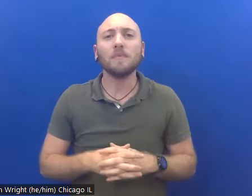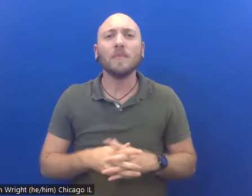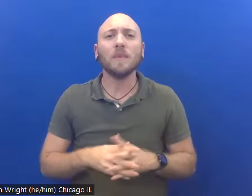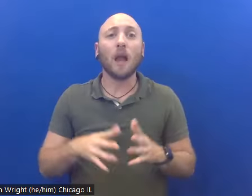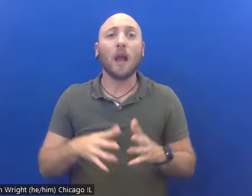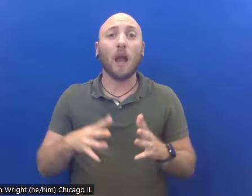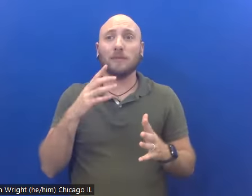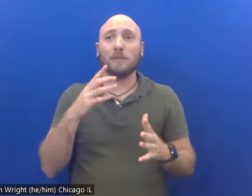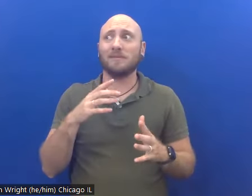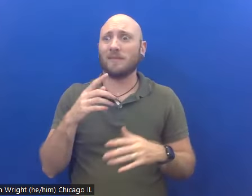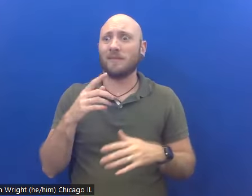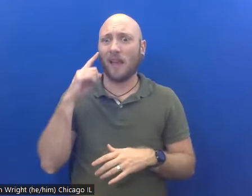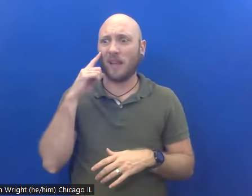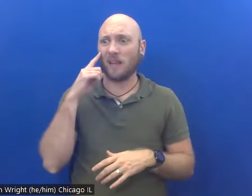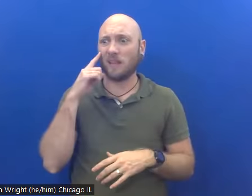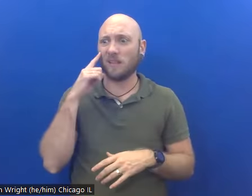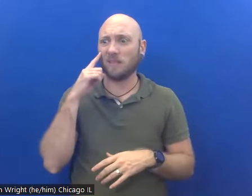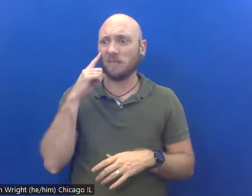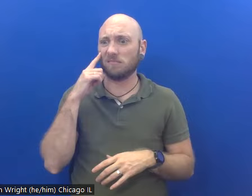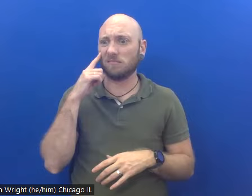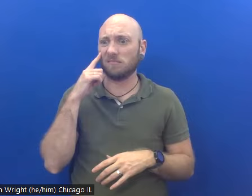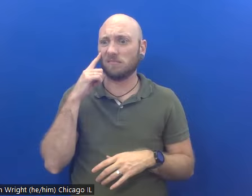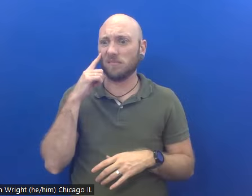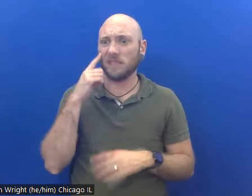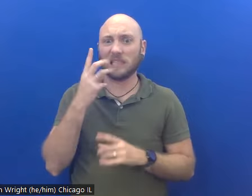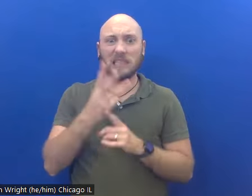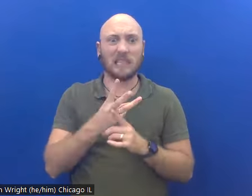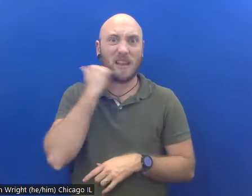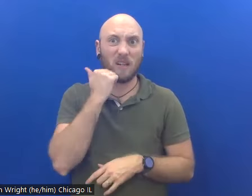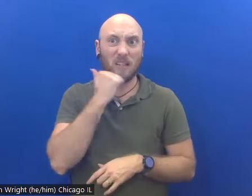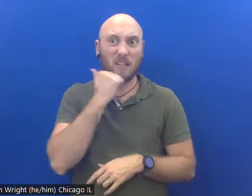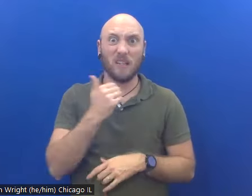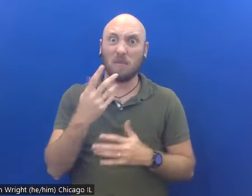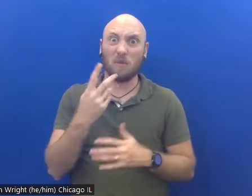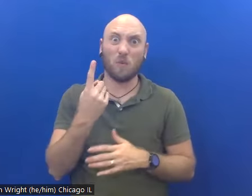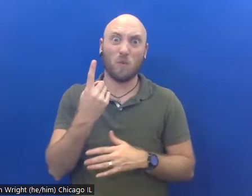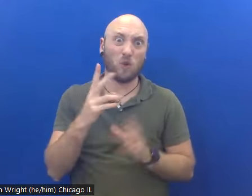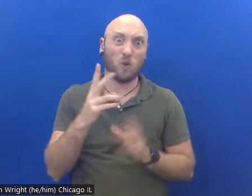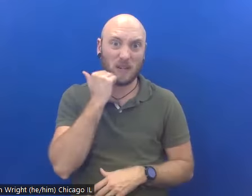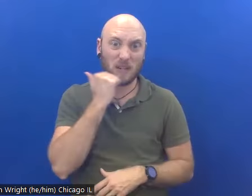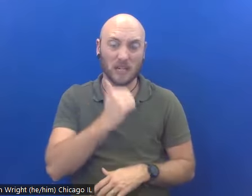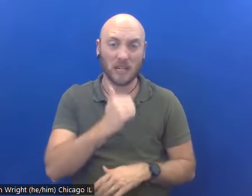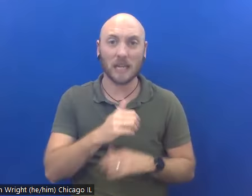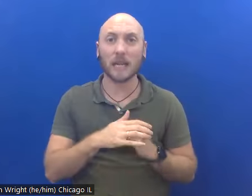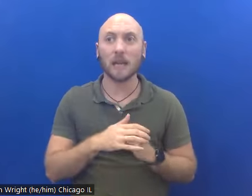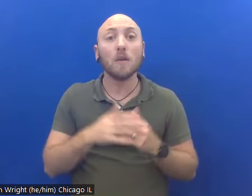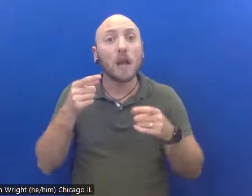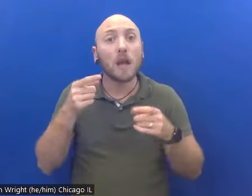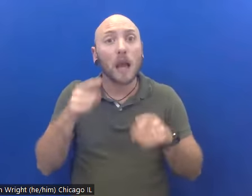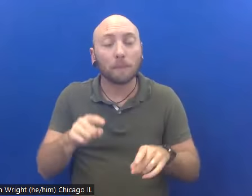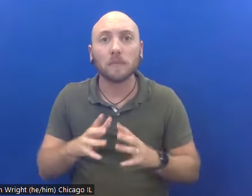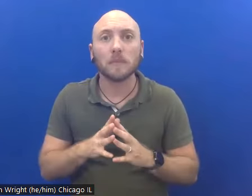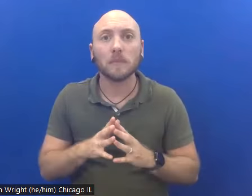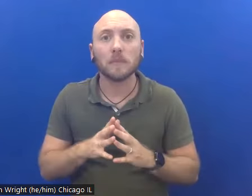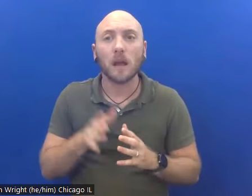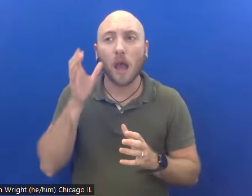I don't think I missed a date until I had over 6 months. I started to get to know the people there. I started hearing things shared in meetings, and I was very skeptical about a